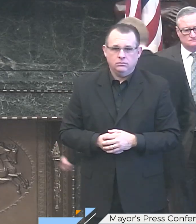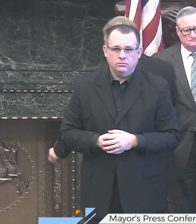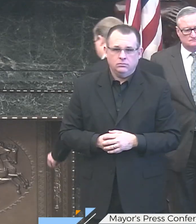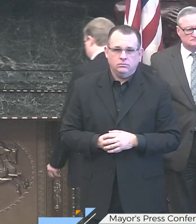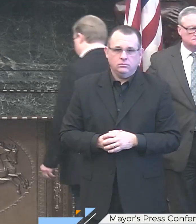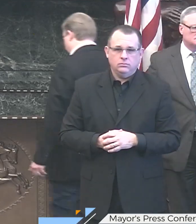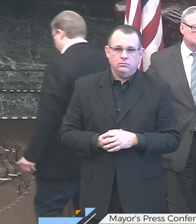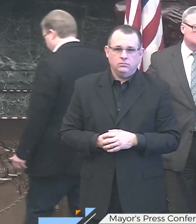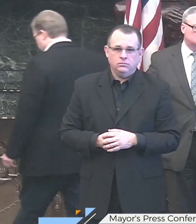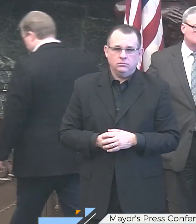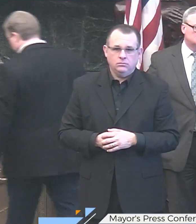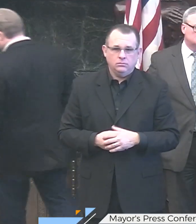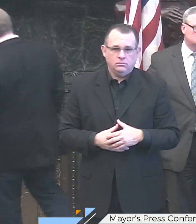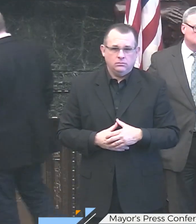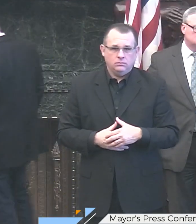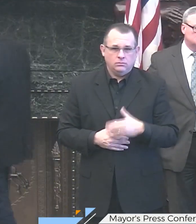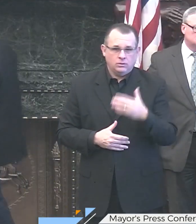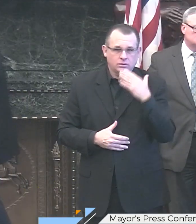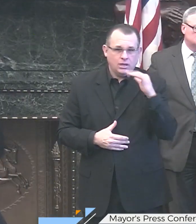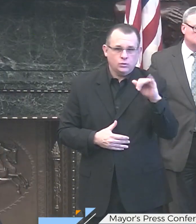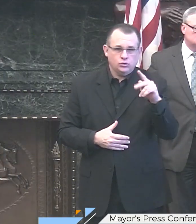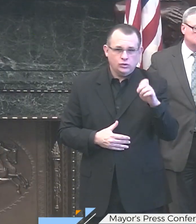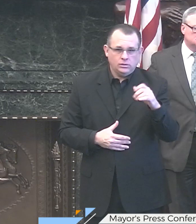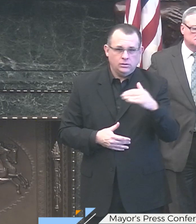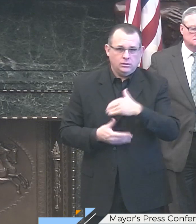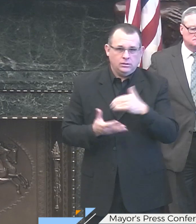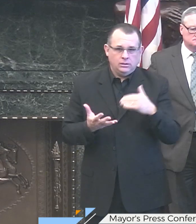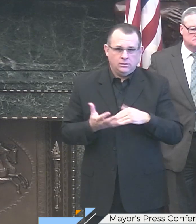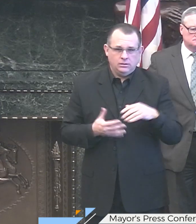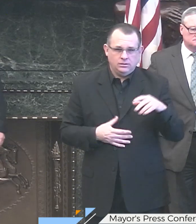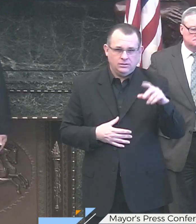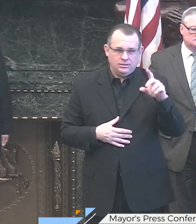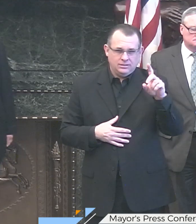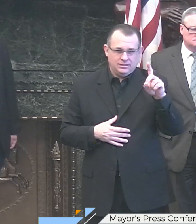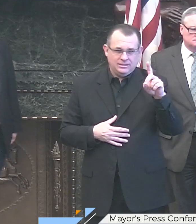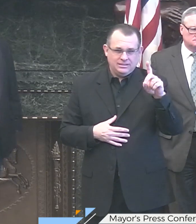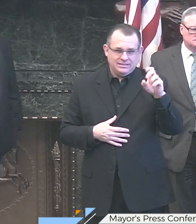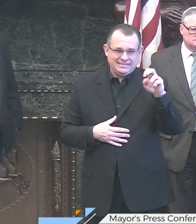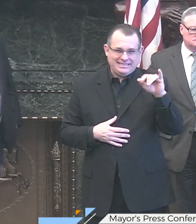All right, thanks, Jake. And next up is Denise Clay of The Sun.